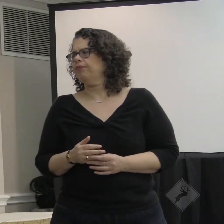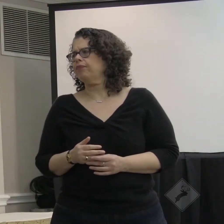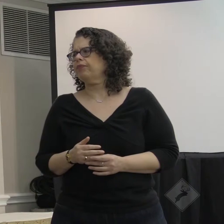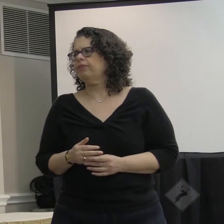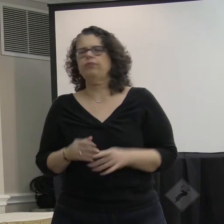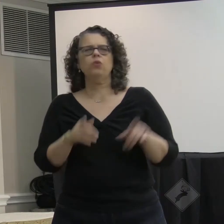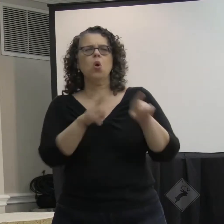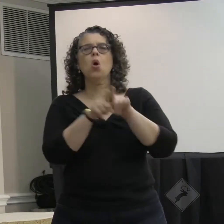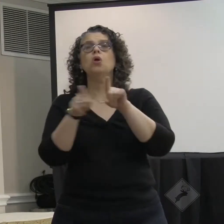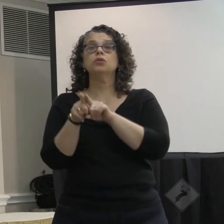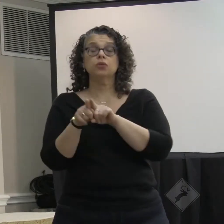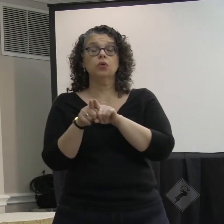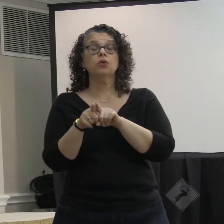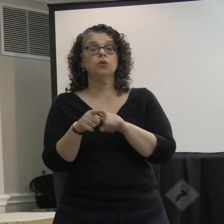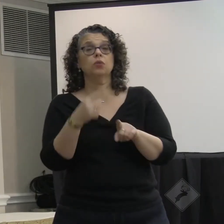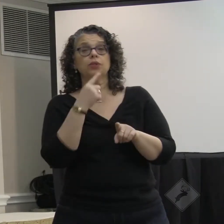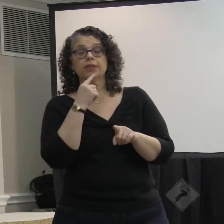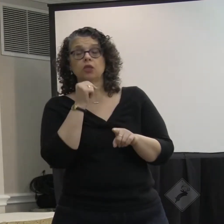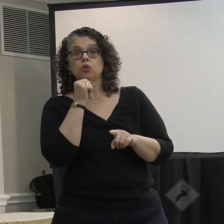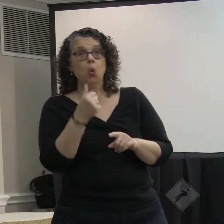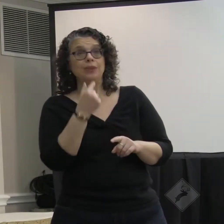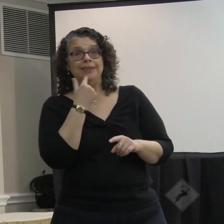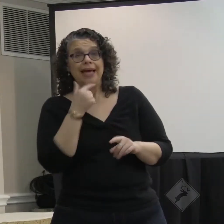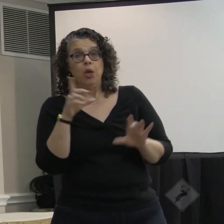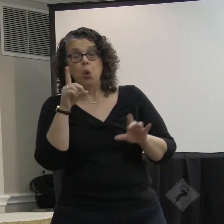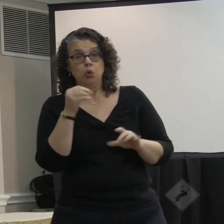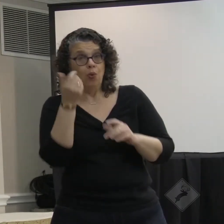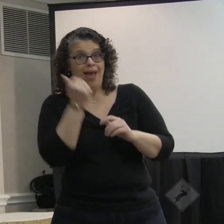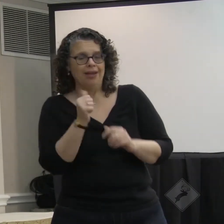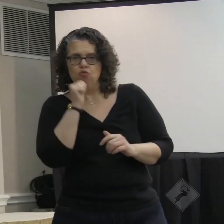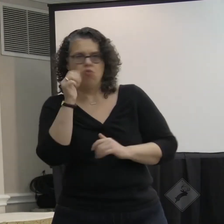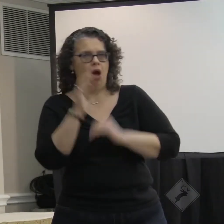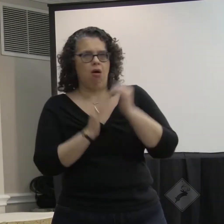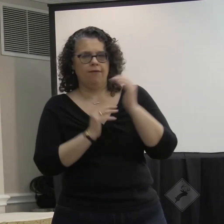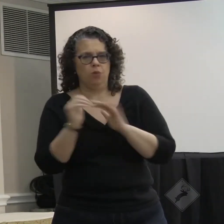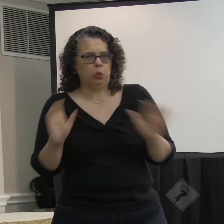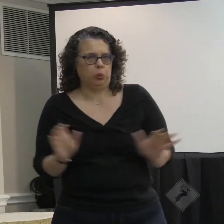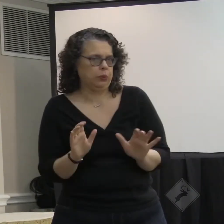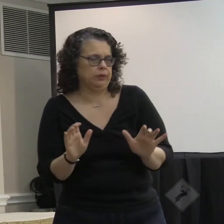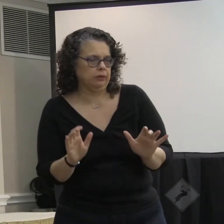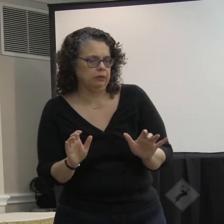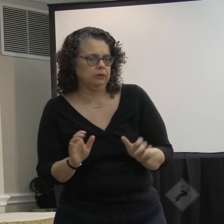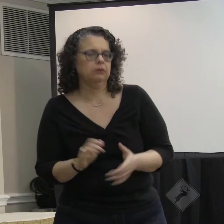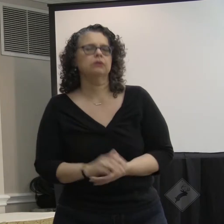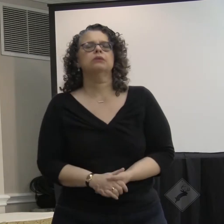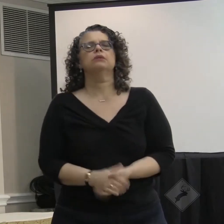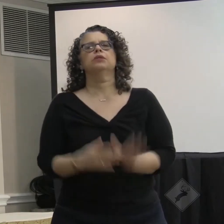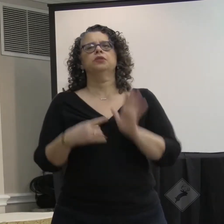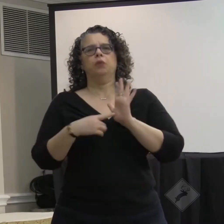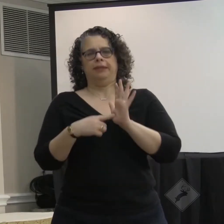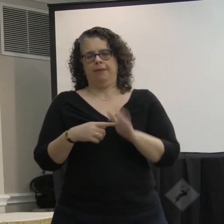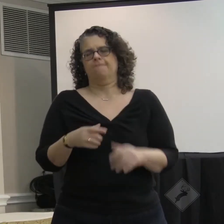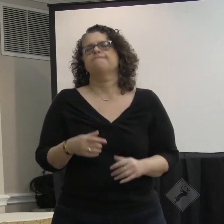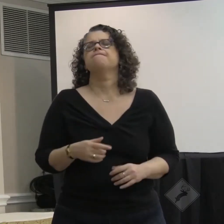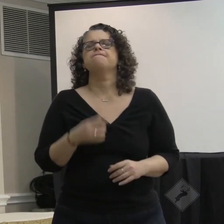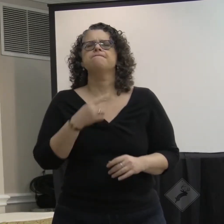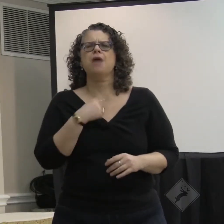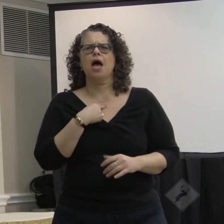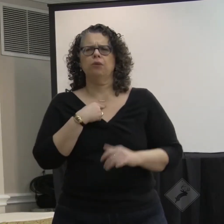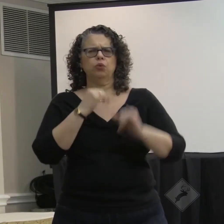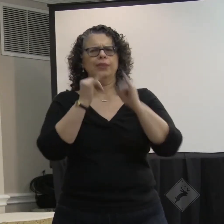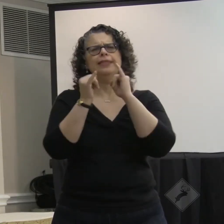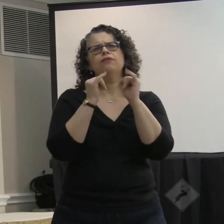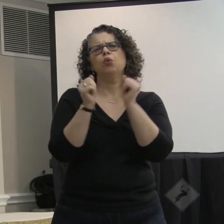We also say, don't say or do anything you're uncomfortable with. I was doing an interview with